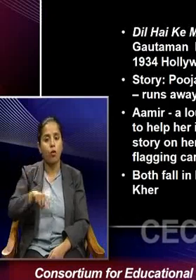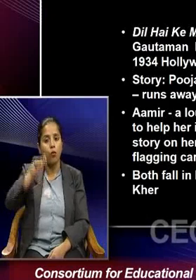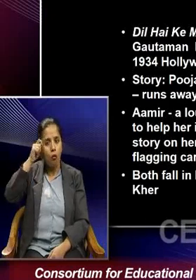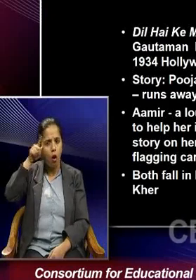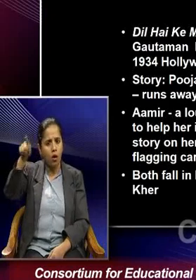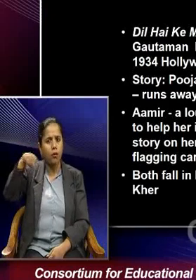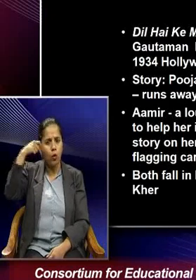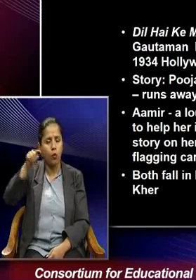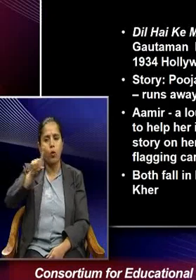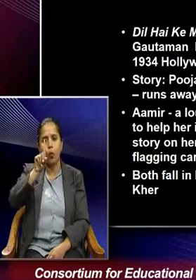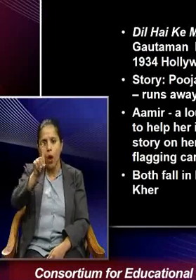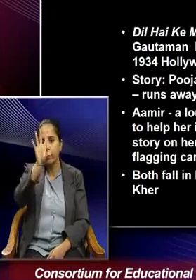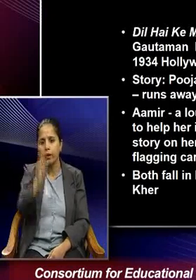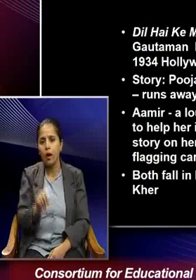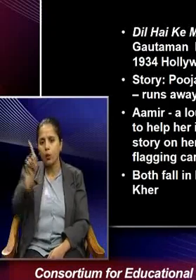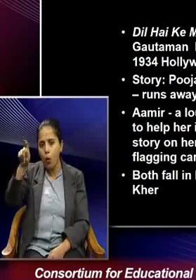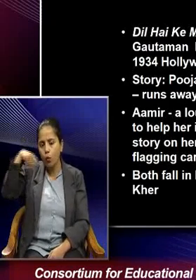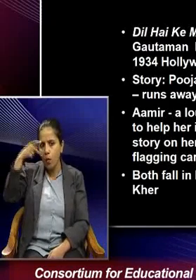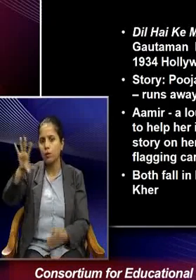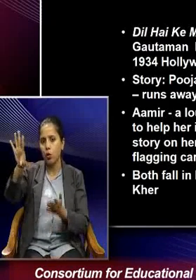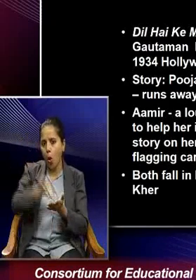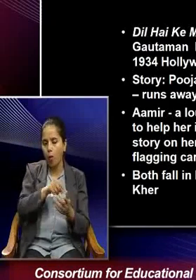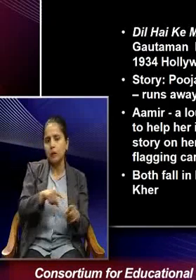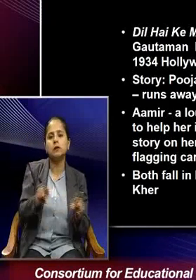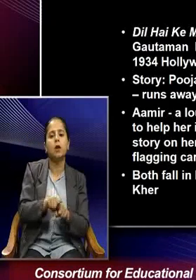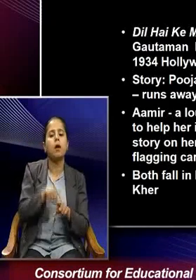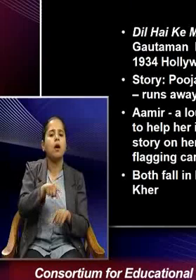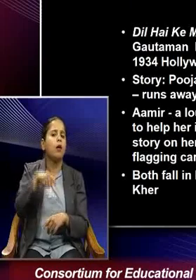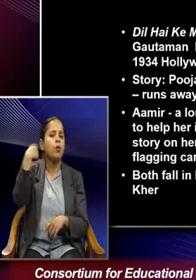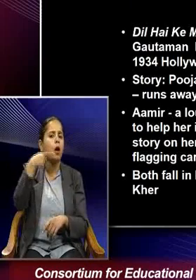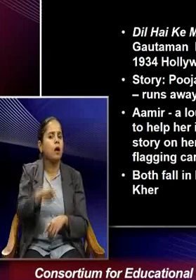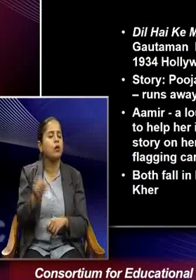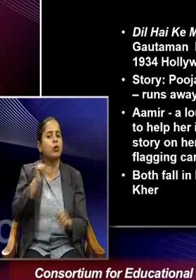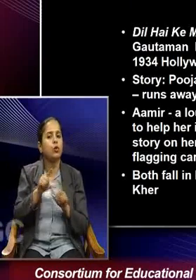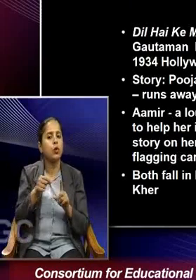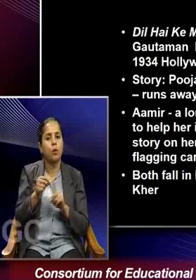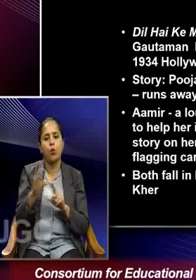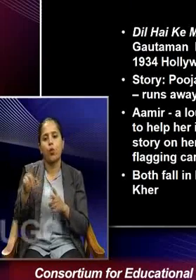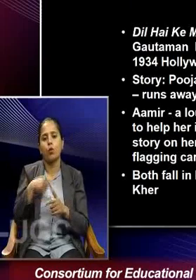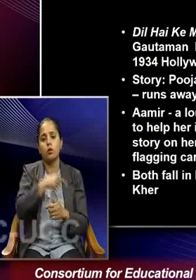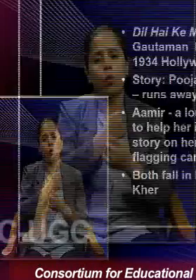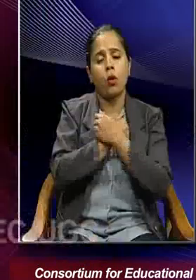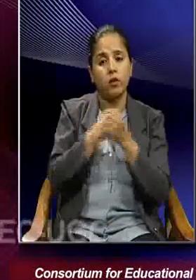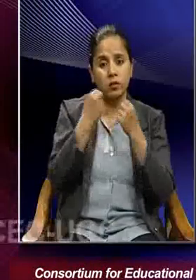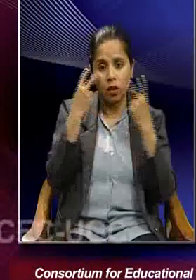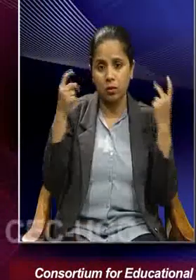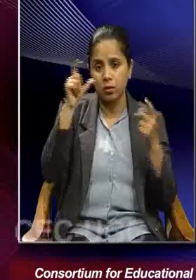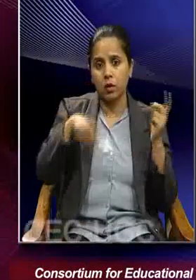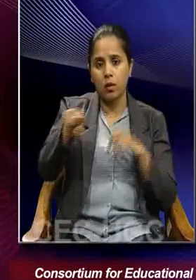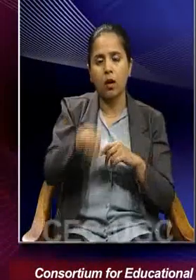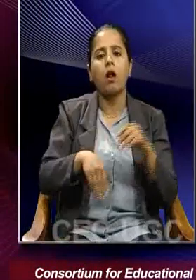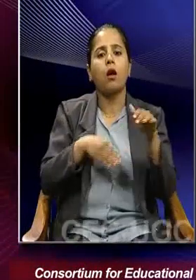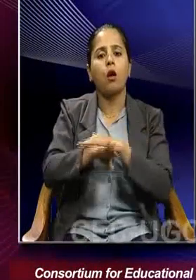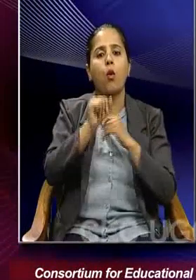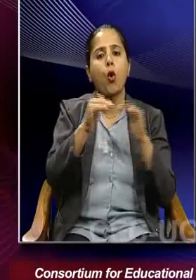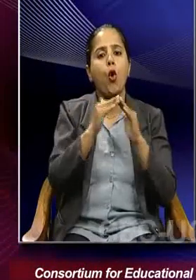One Night, and the story basically deals with that how Pooja Bhatt is in love with a film star and runs away from her